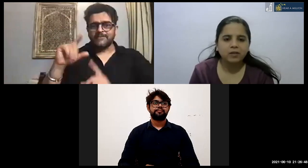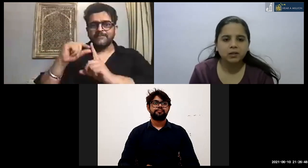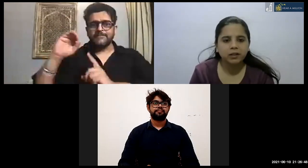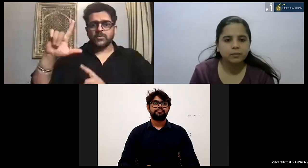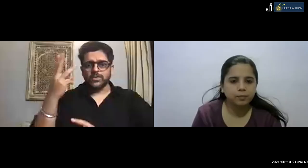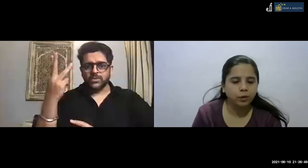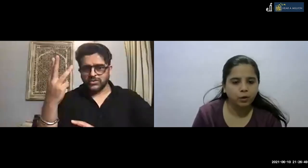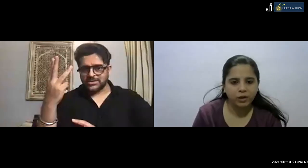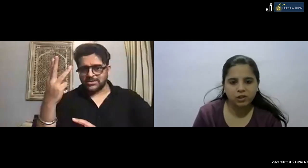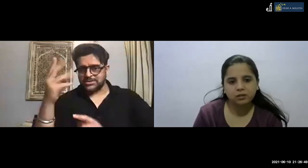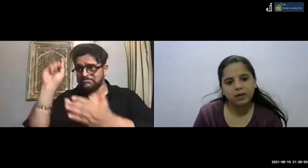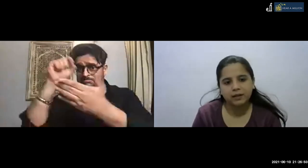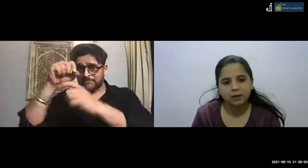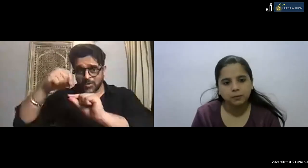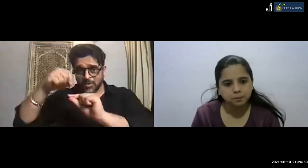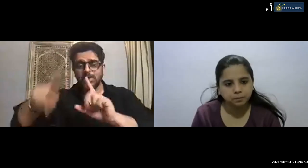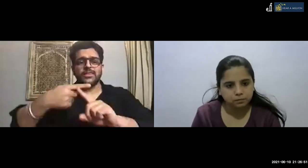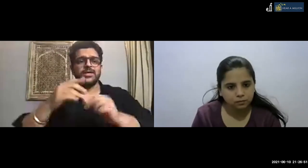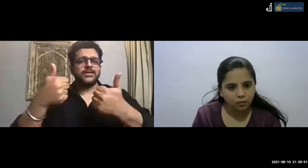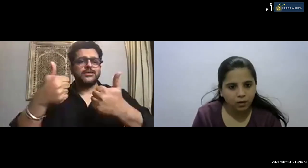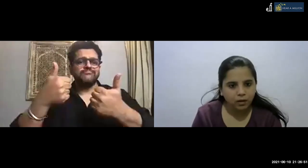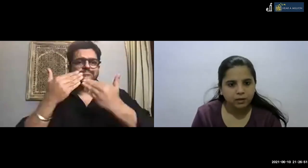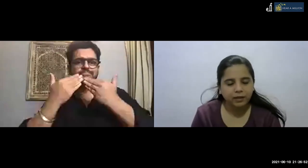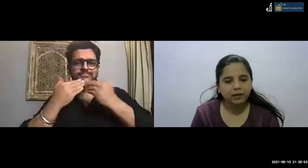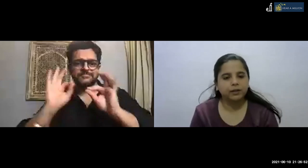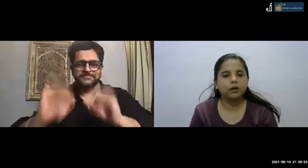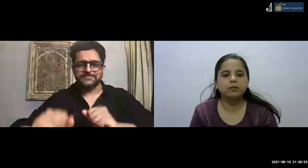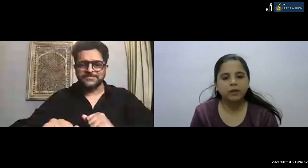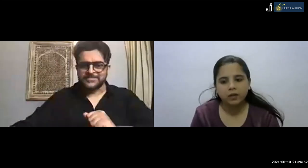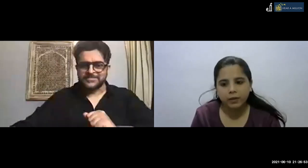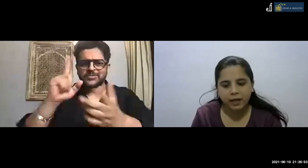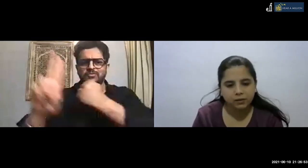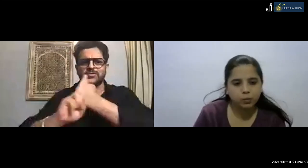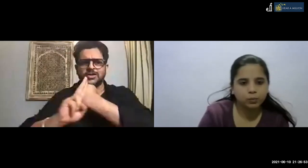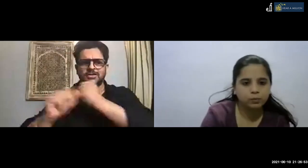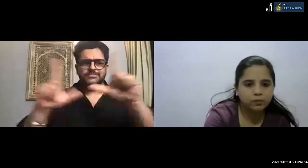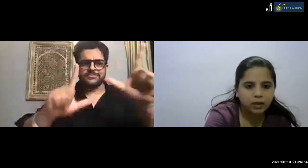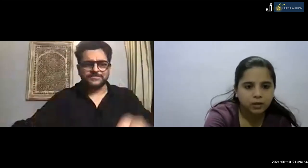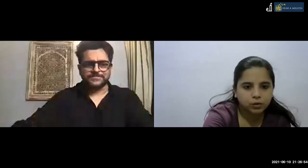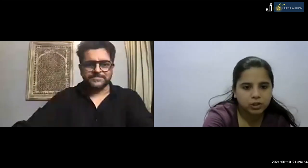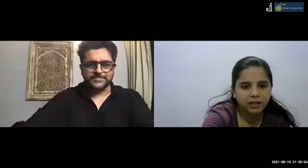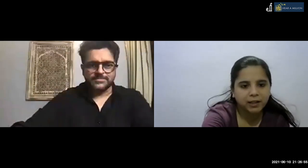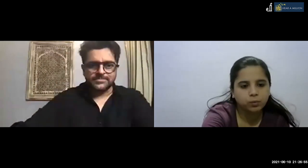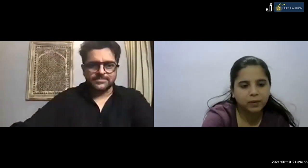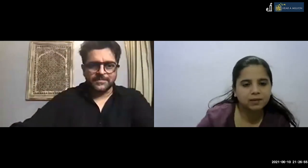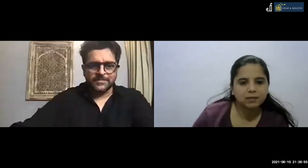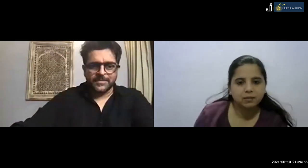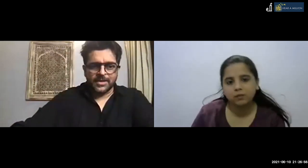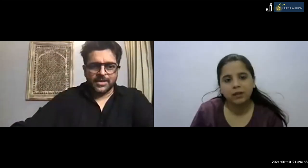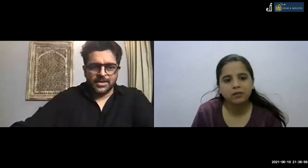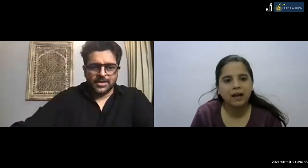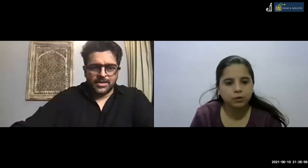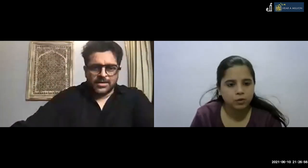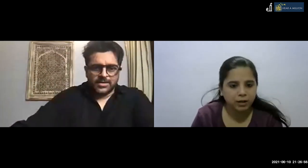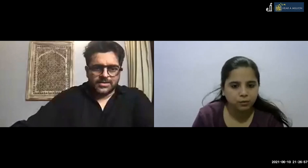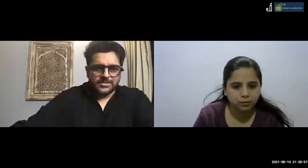I have a third poll question right now, and later on we will be done. Tushar, can you please